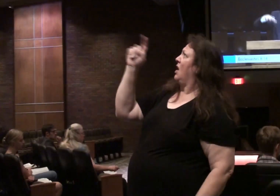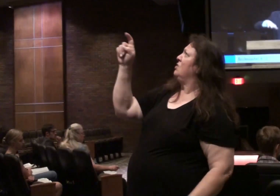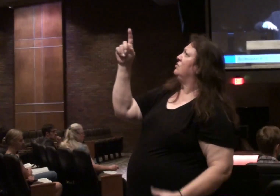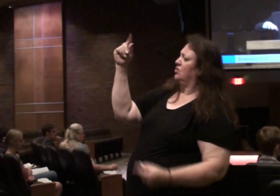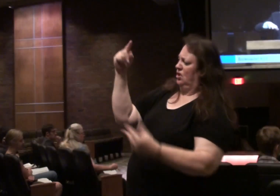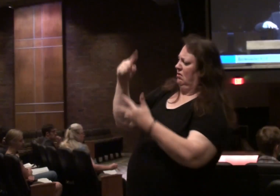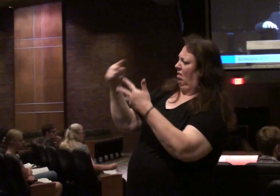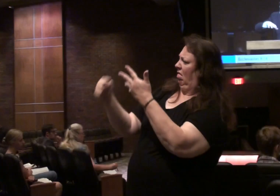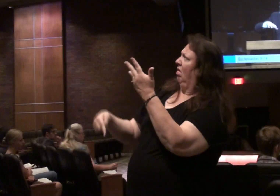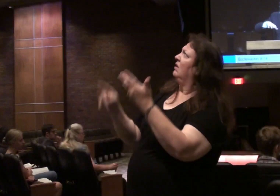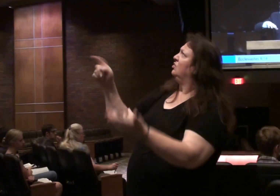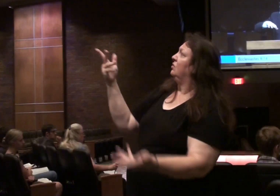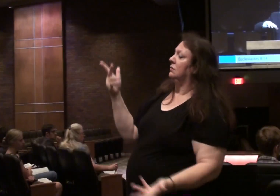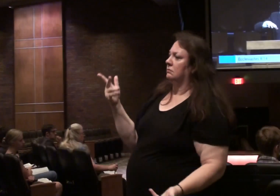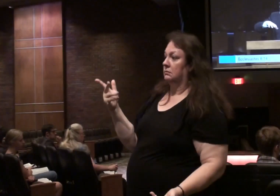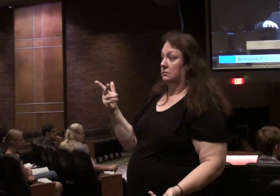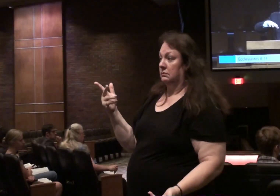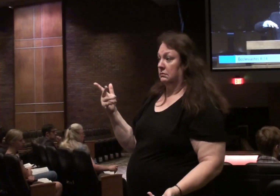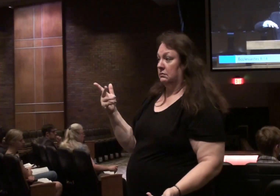be running the world.